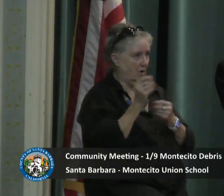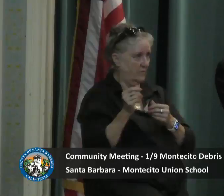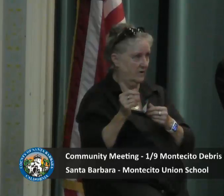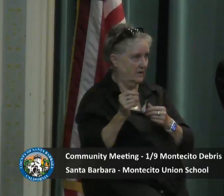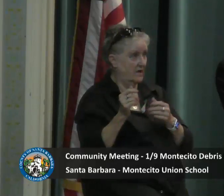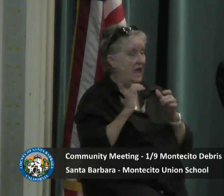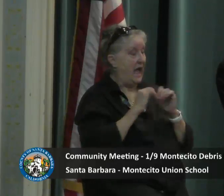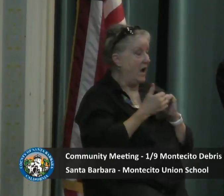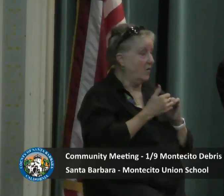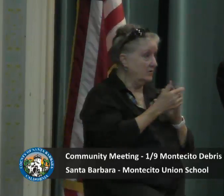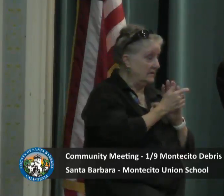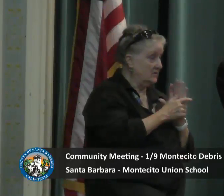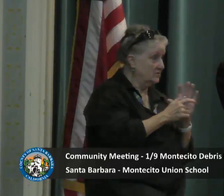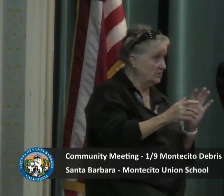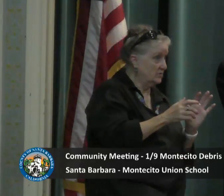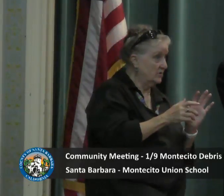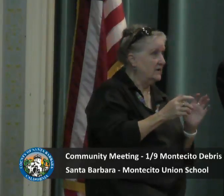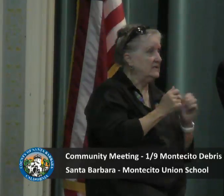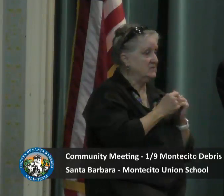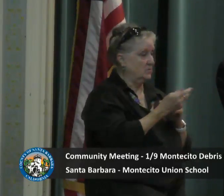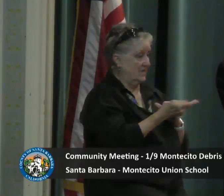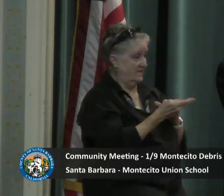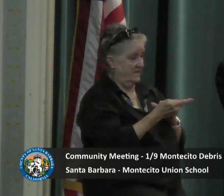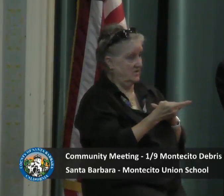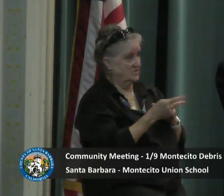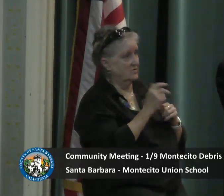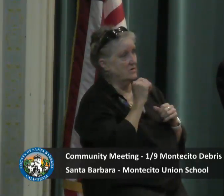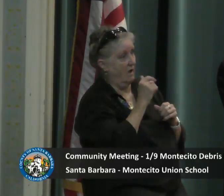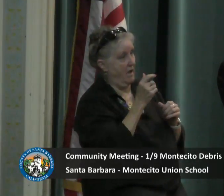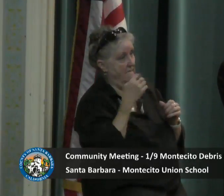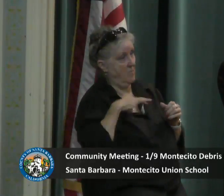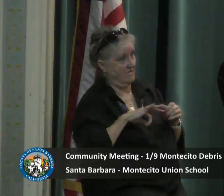it is with this nonprofit part.